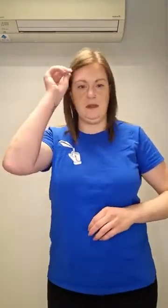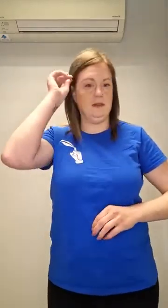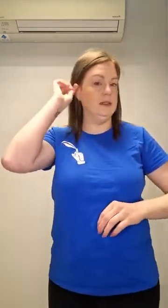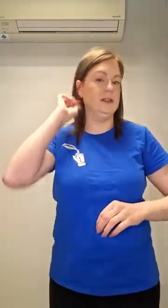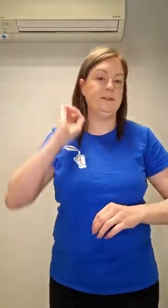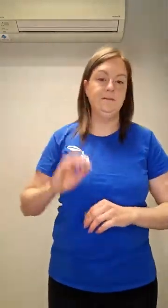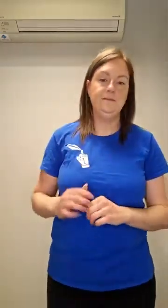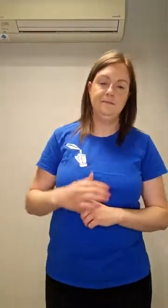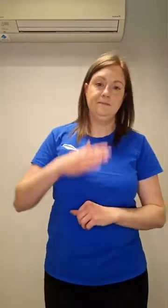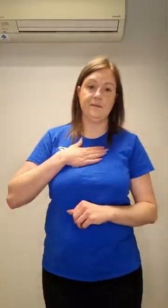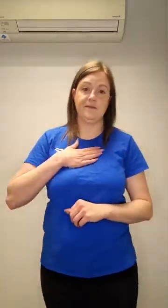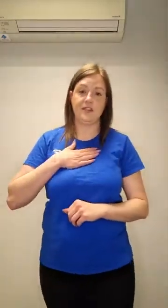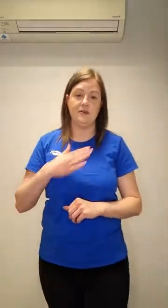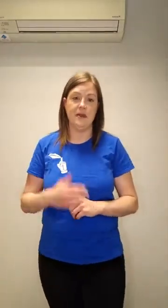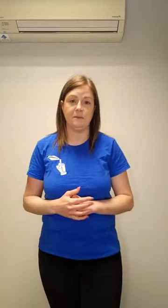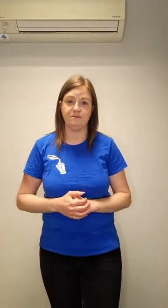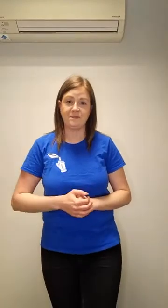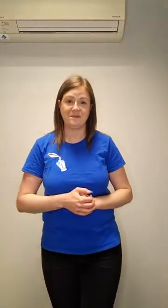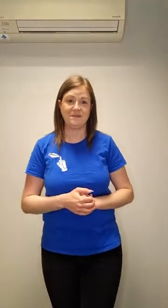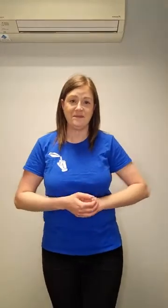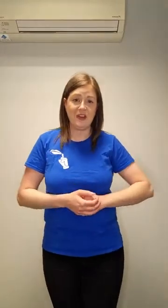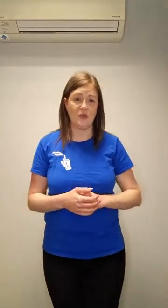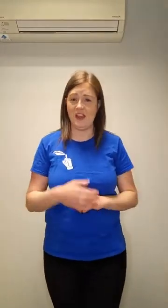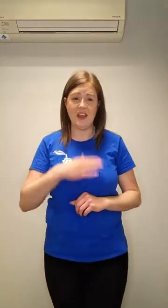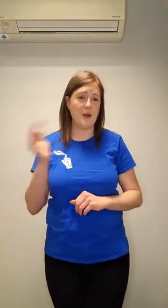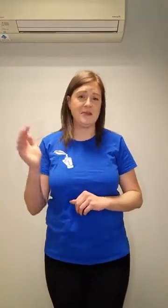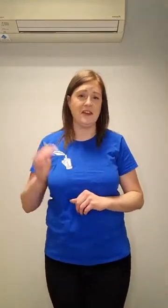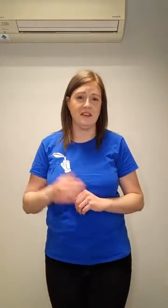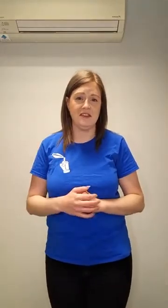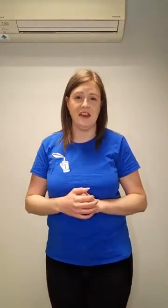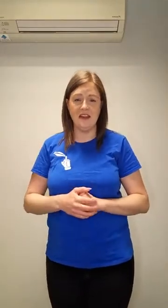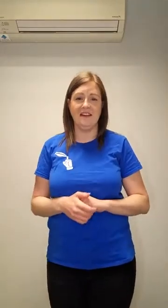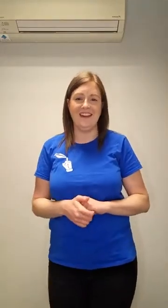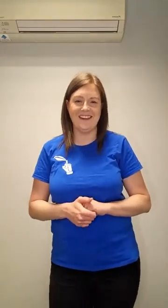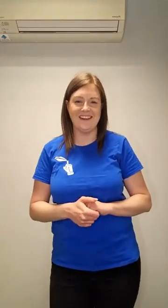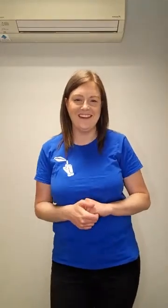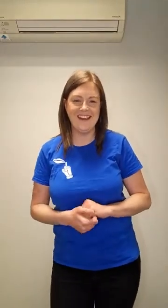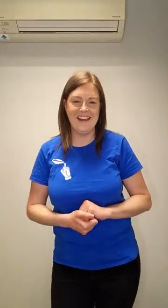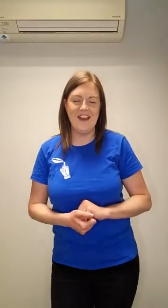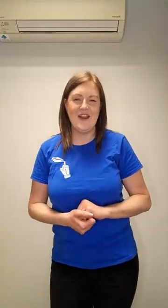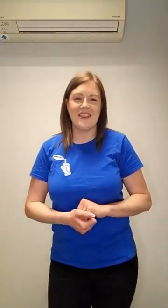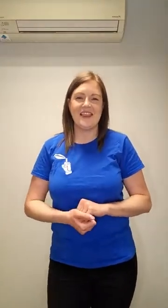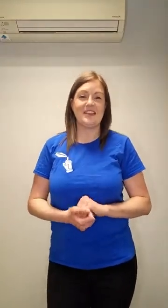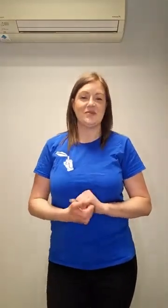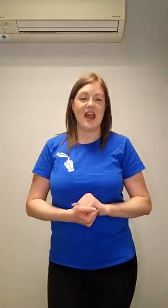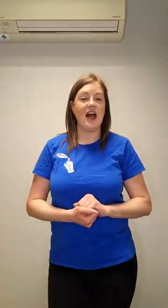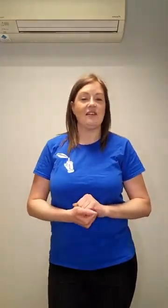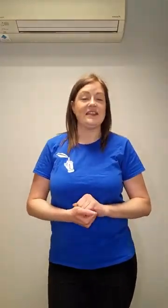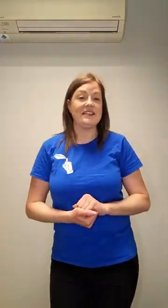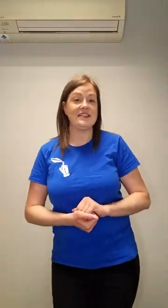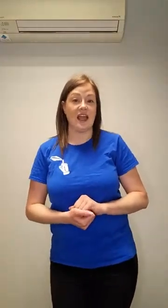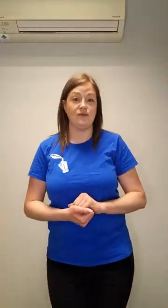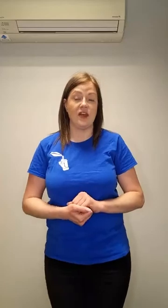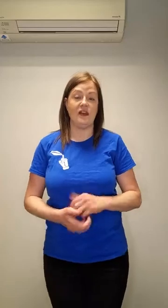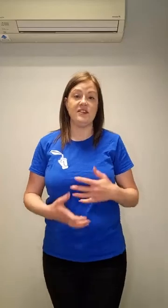Excuse me. I've got the hiccups and everything today. Next we have safe, and this